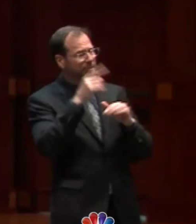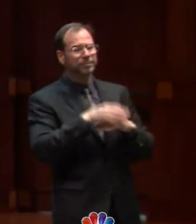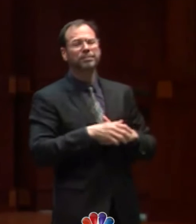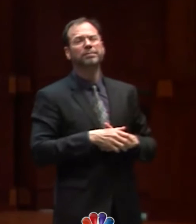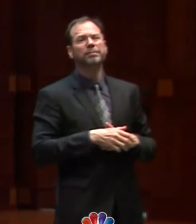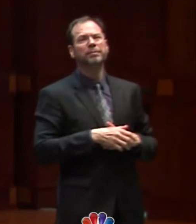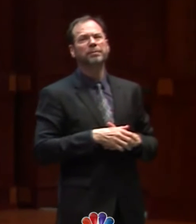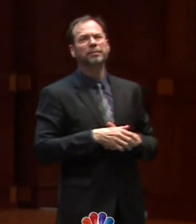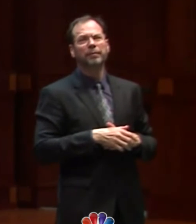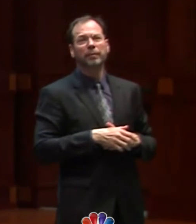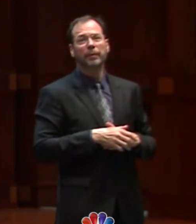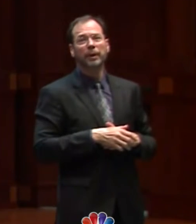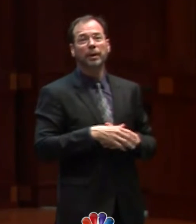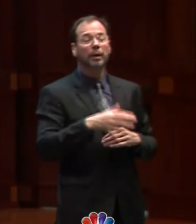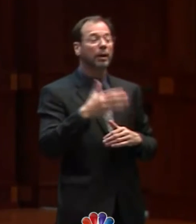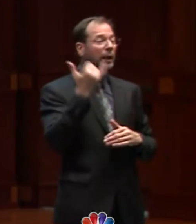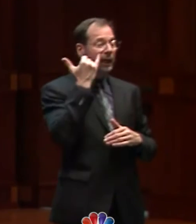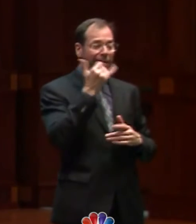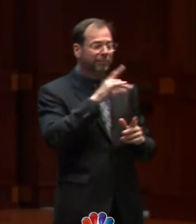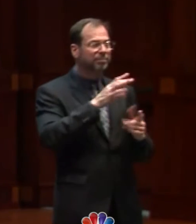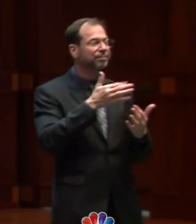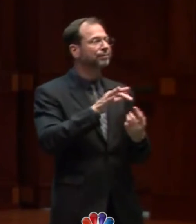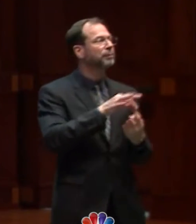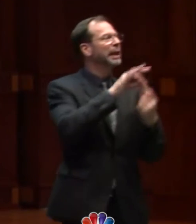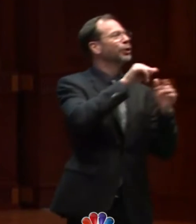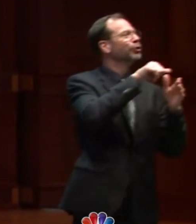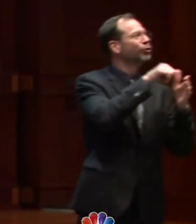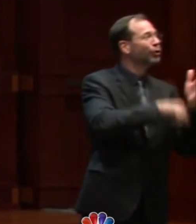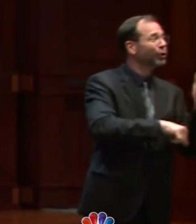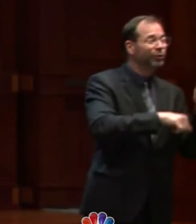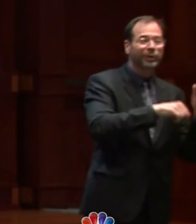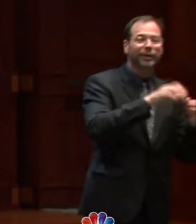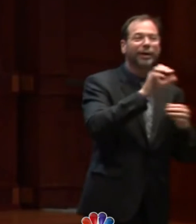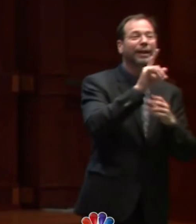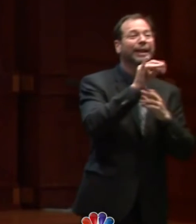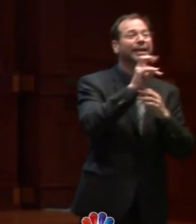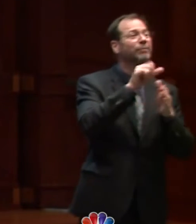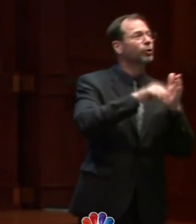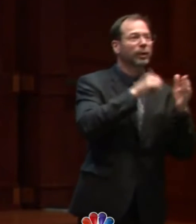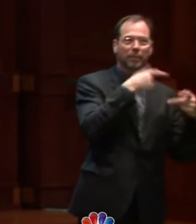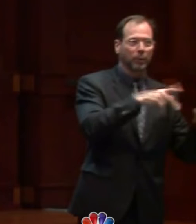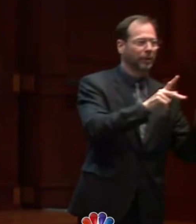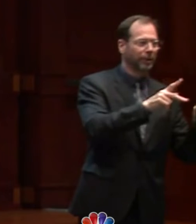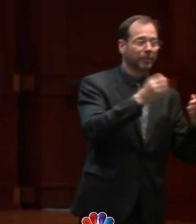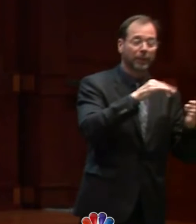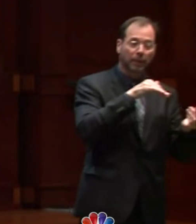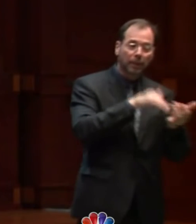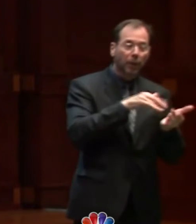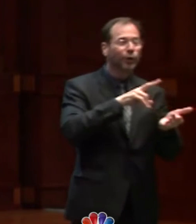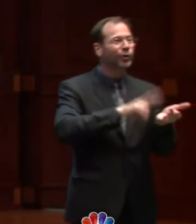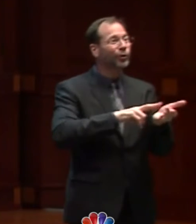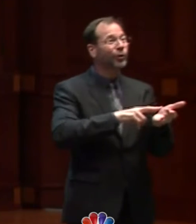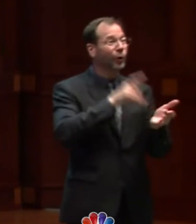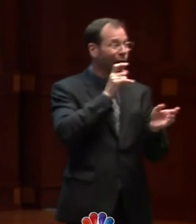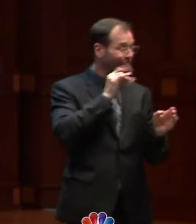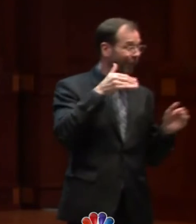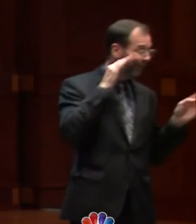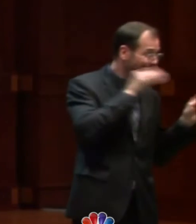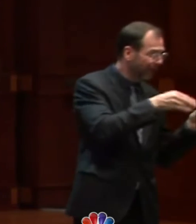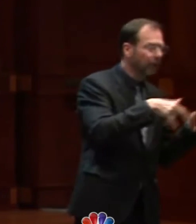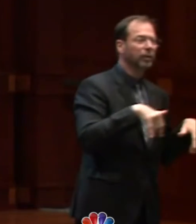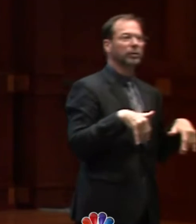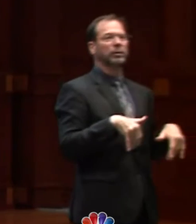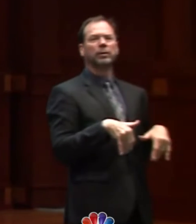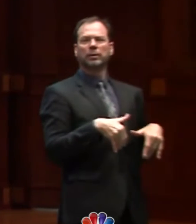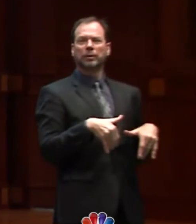because elective surgeries are now not allowed. There are a lot of doctors and nurses who are idle right